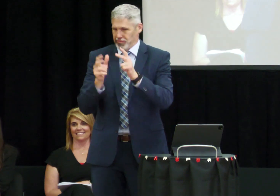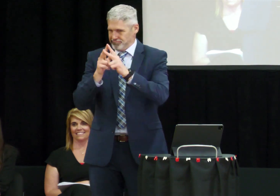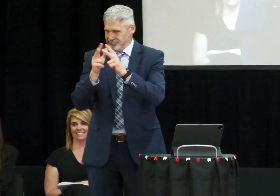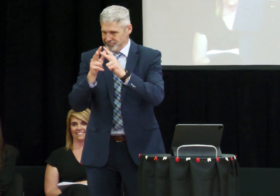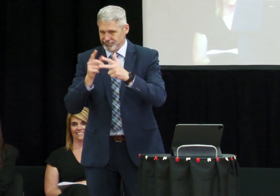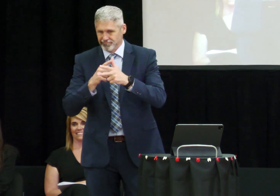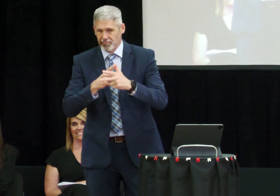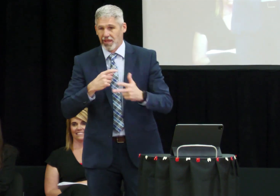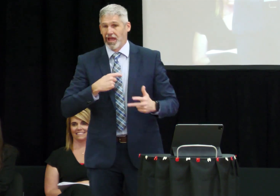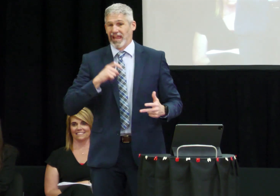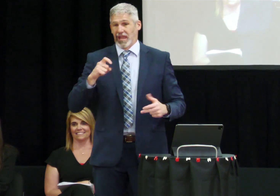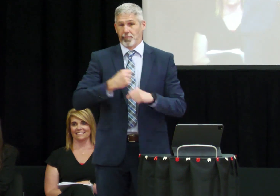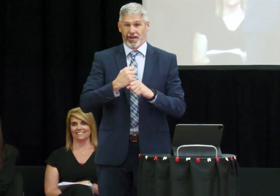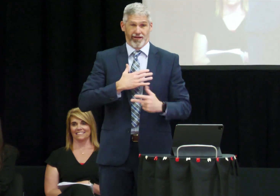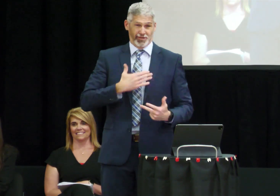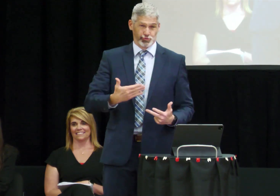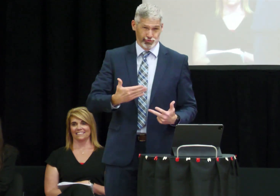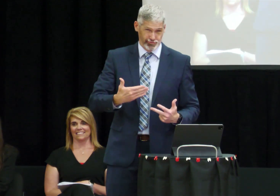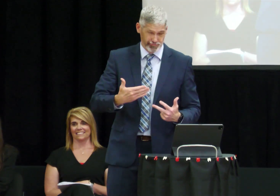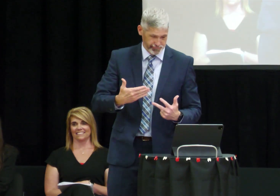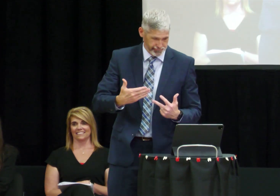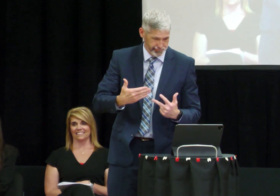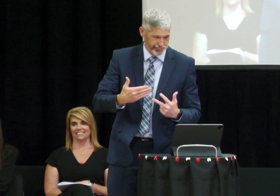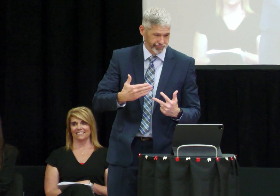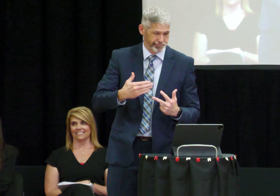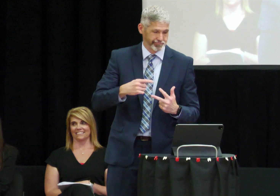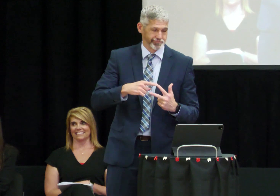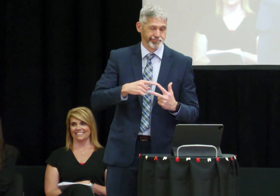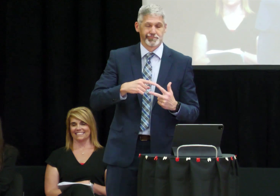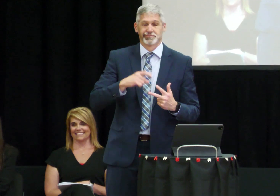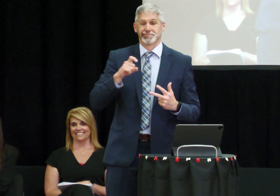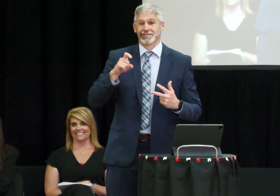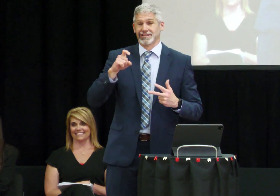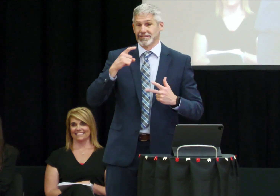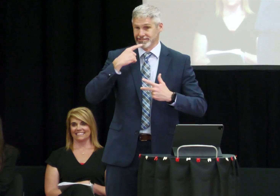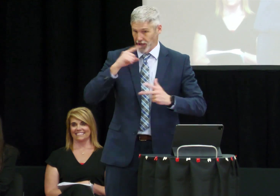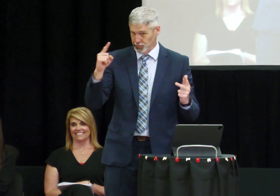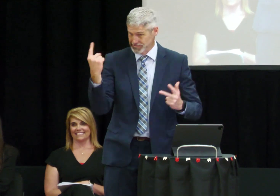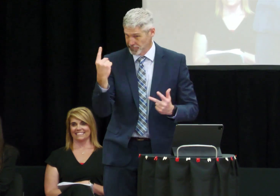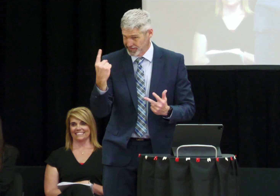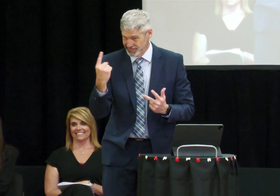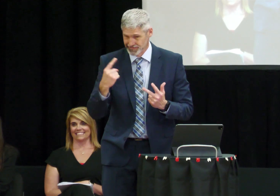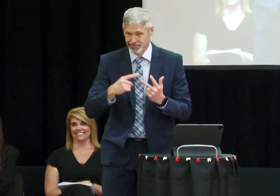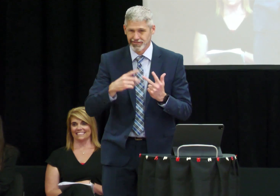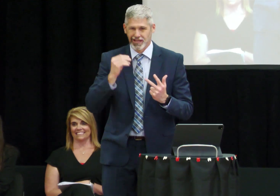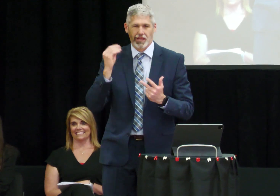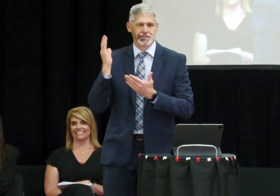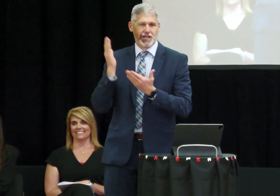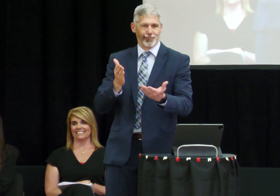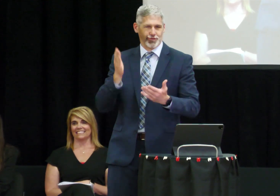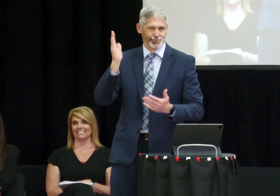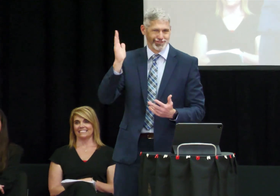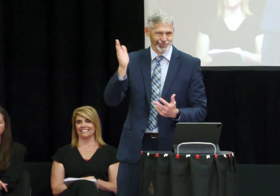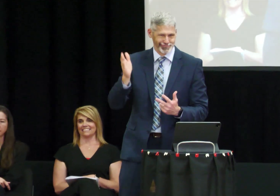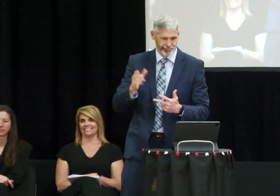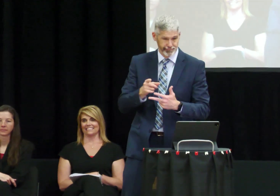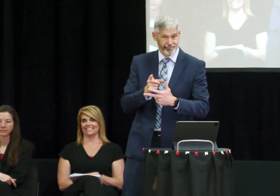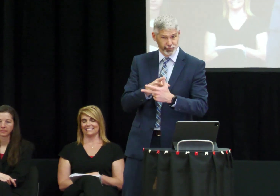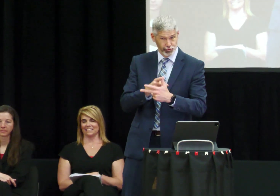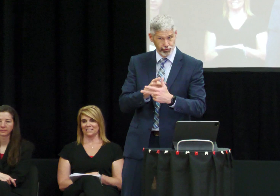I'm going to start with three things. I have a confession to share, a declaration to make, and a graduation speech